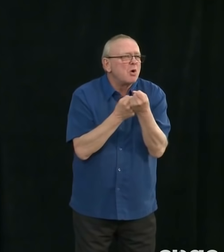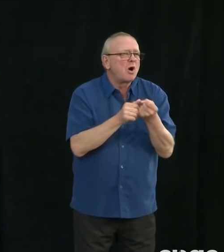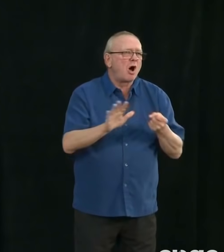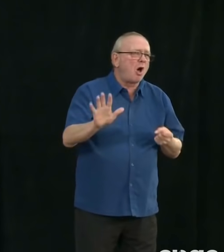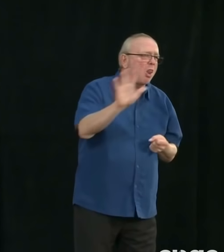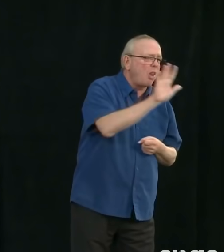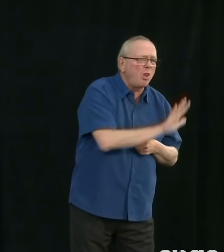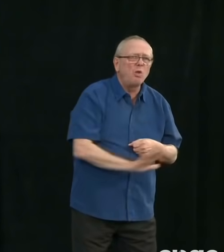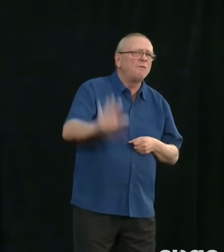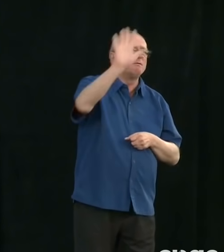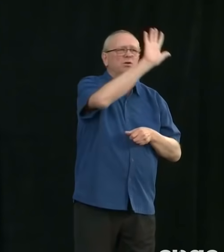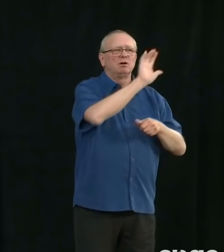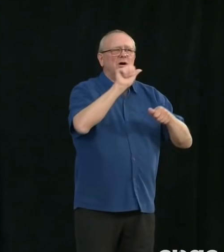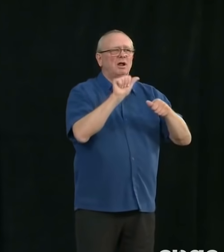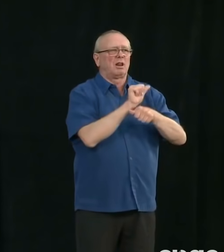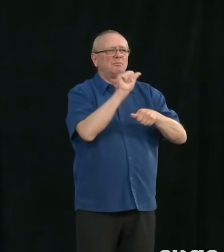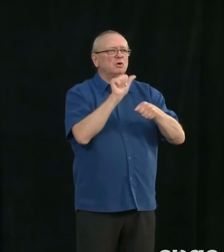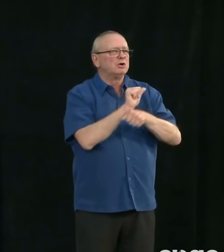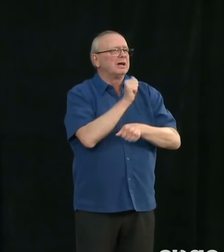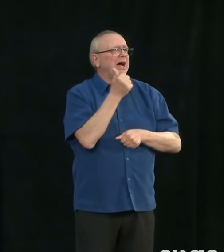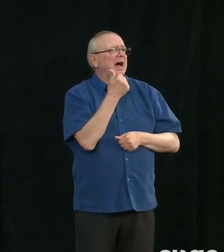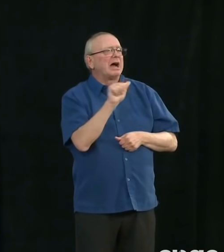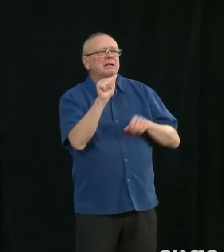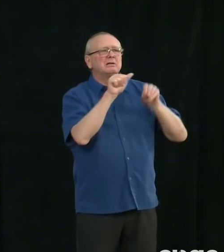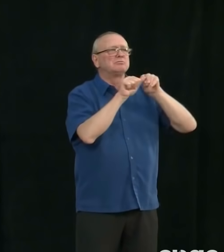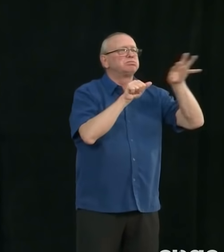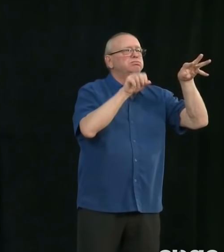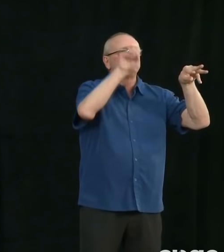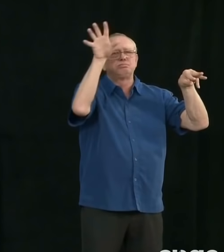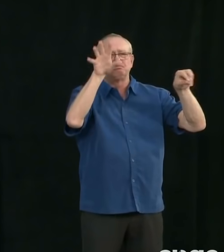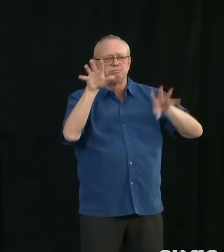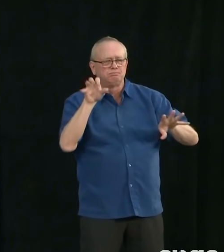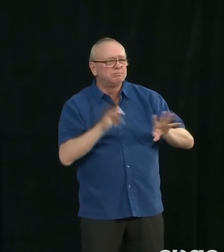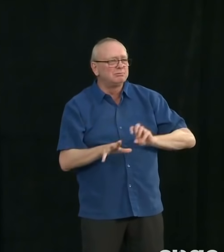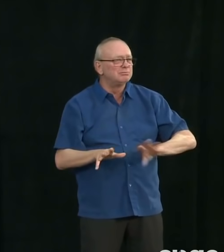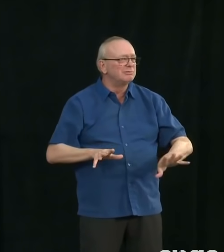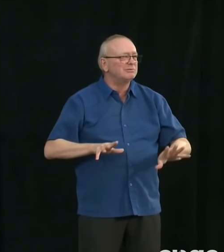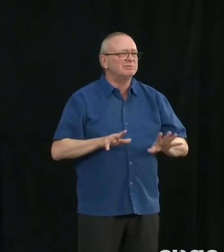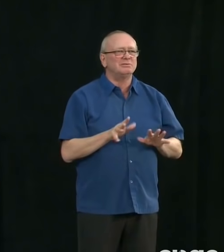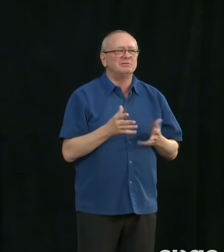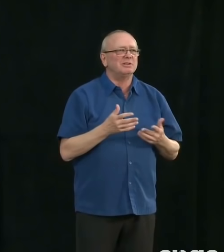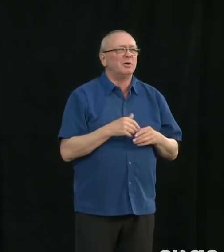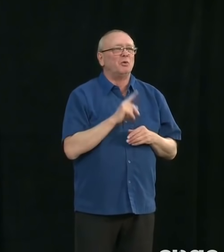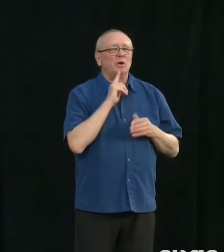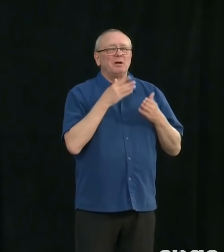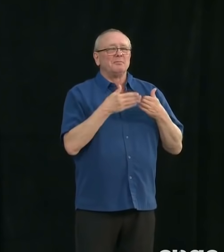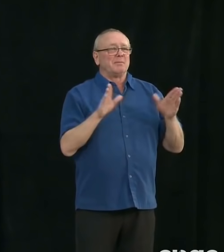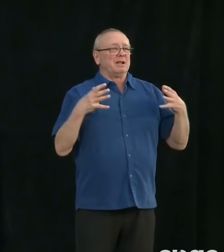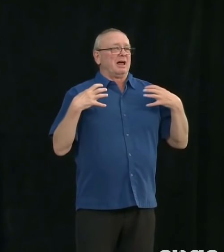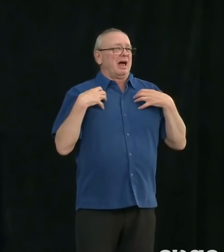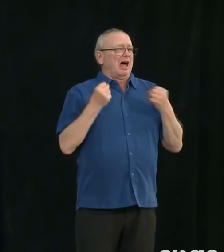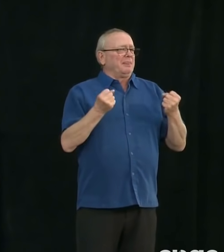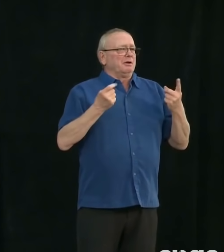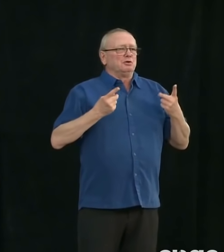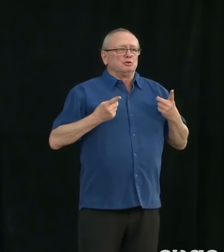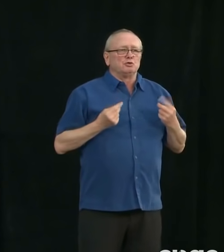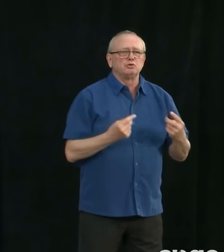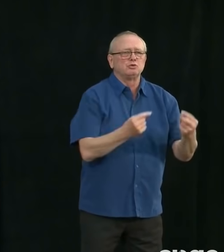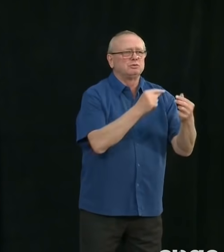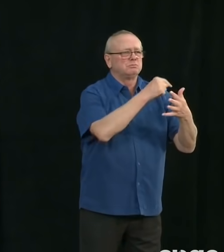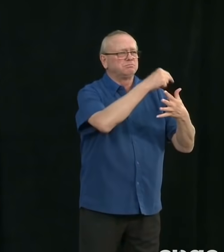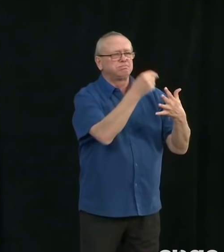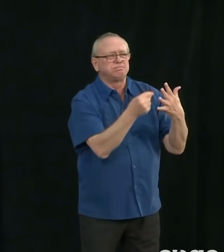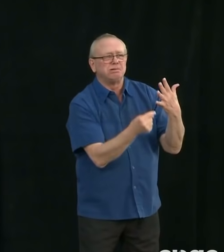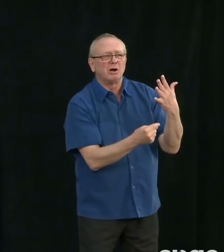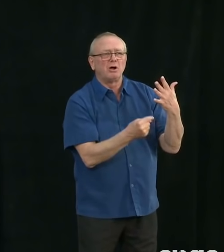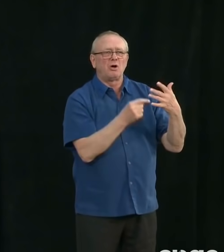With the way that public health measures have radically changed our daily lives, today I want to talk a bit about mental health. I